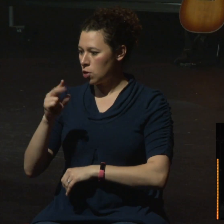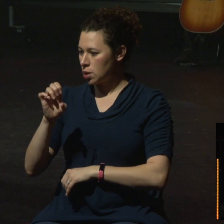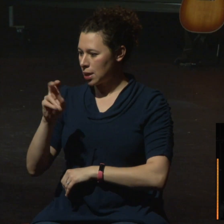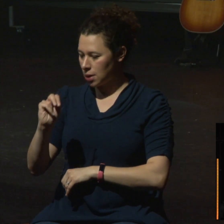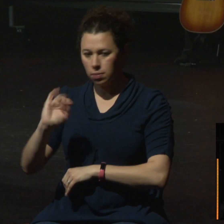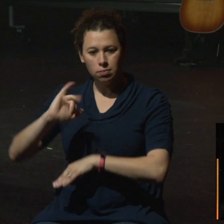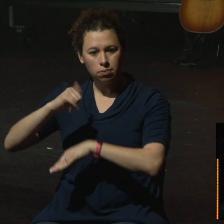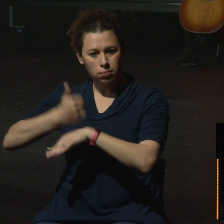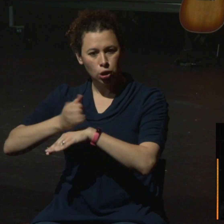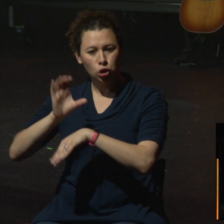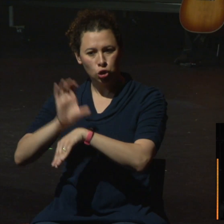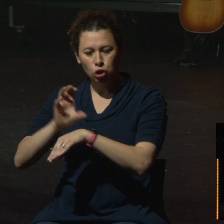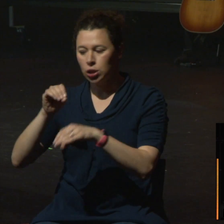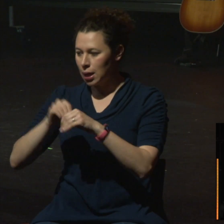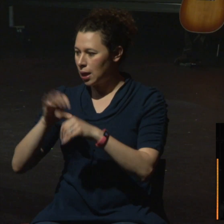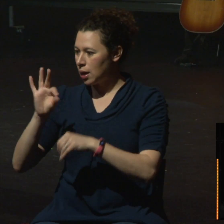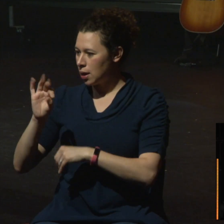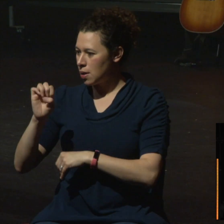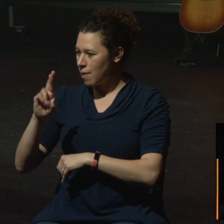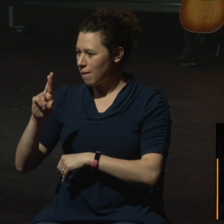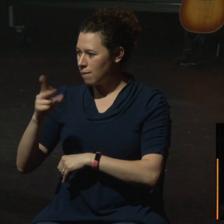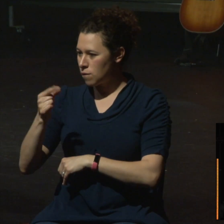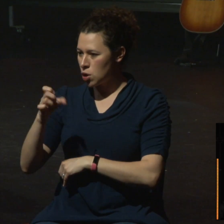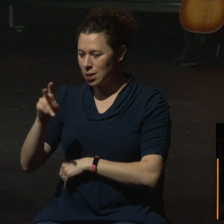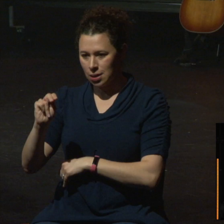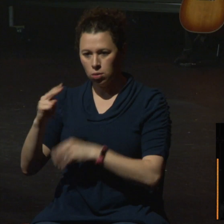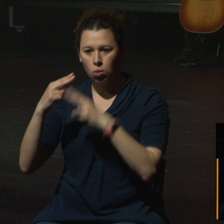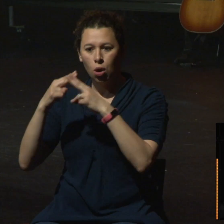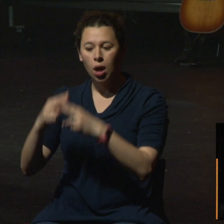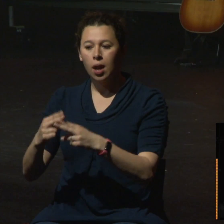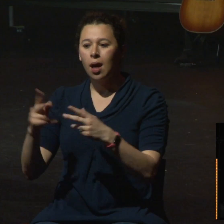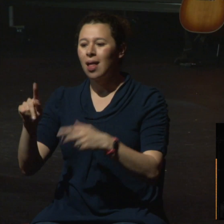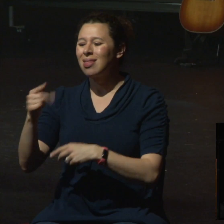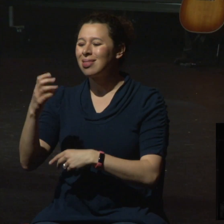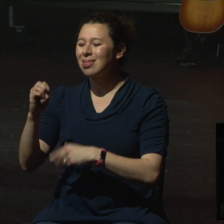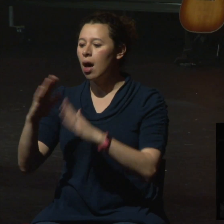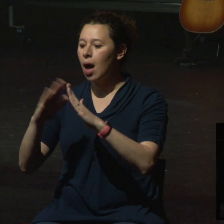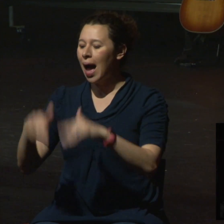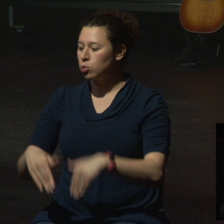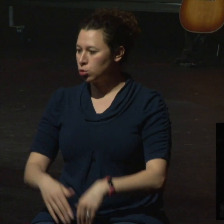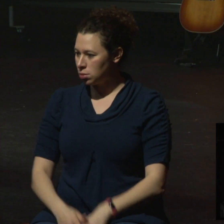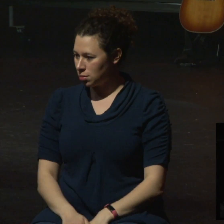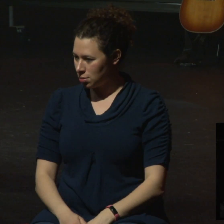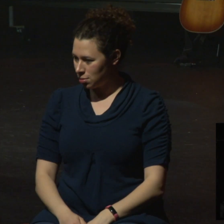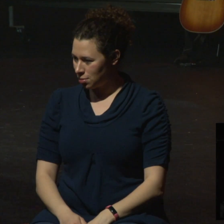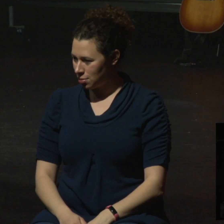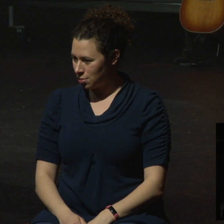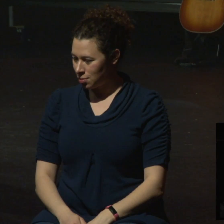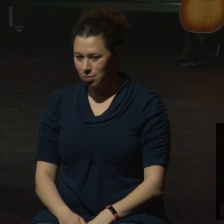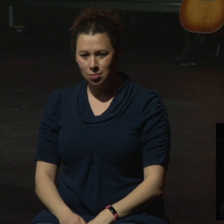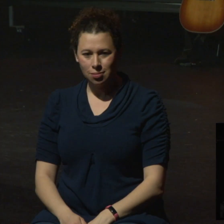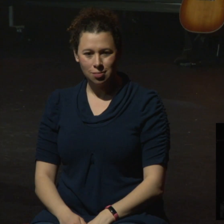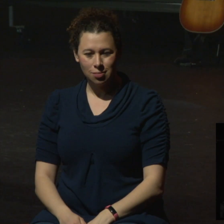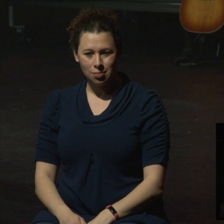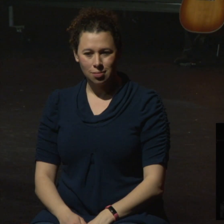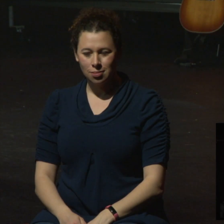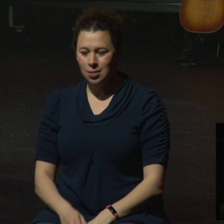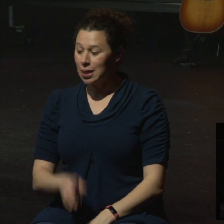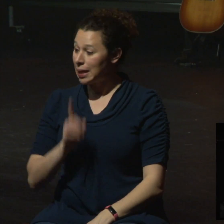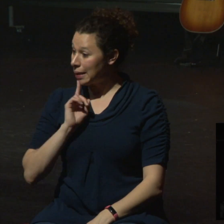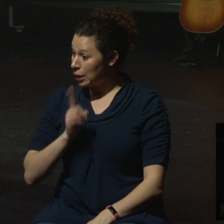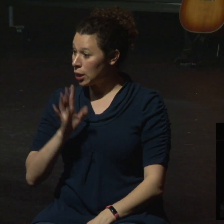Planting a church in Ferguson. We are calling it the house. I am literally at this stage